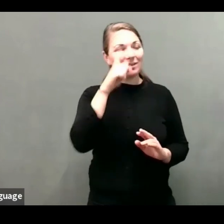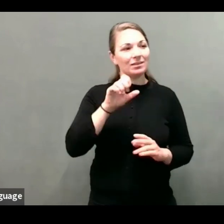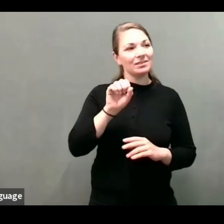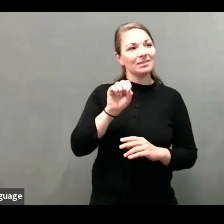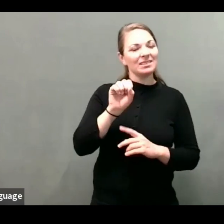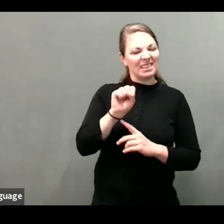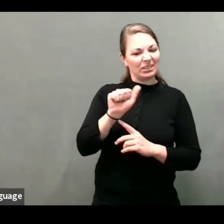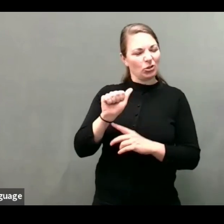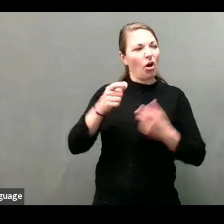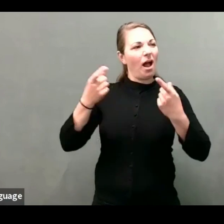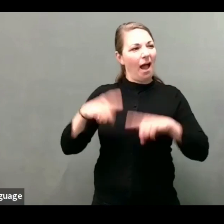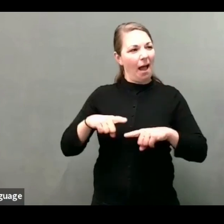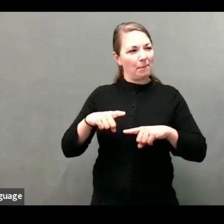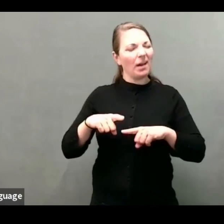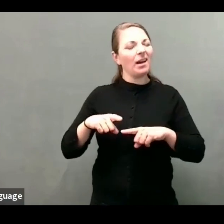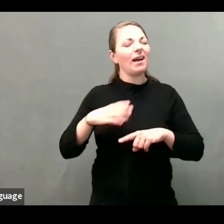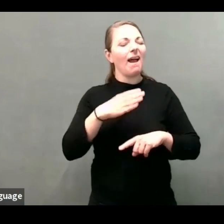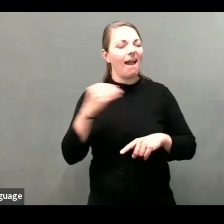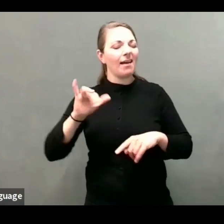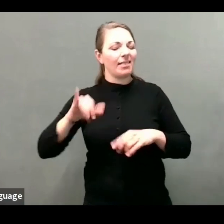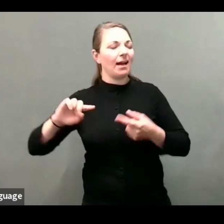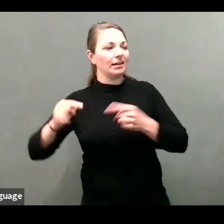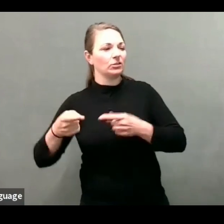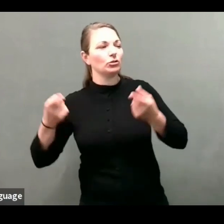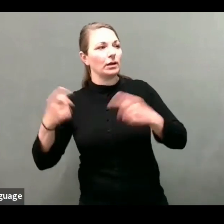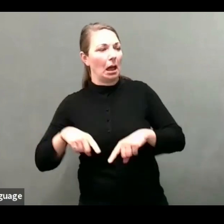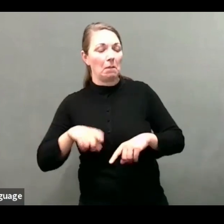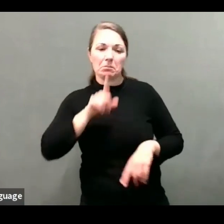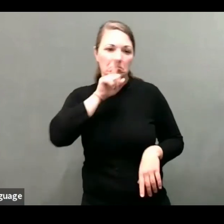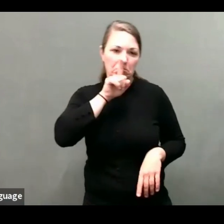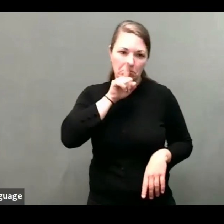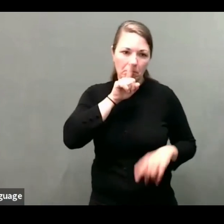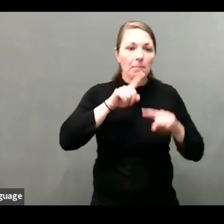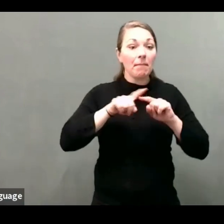assault, but the injury itself has to be reported to law enforcement.